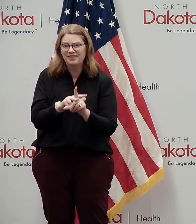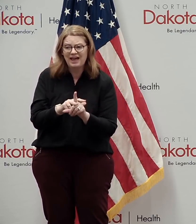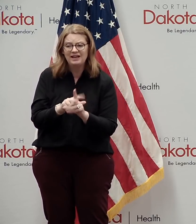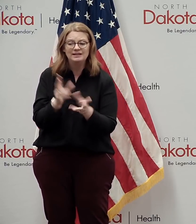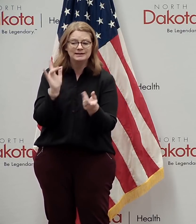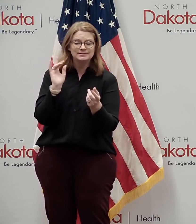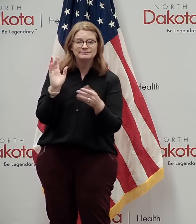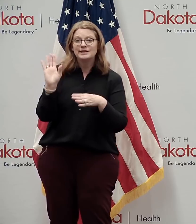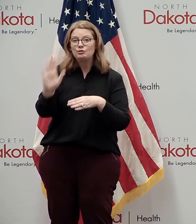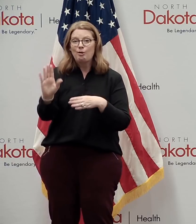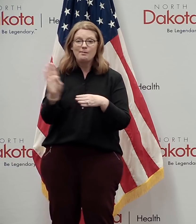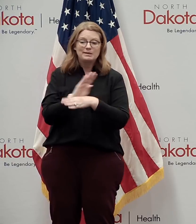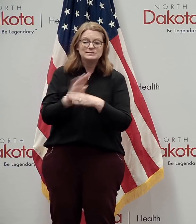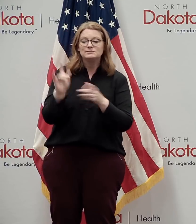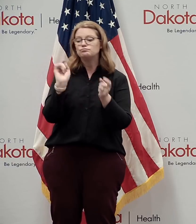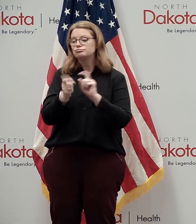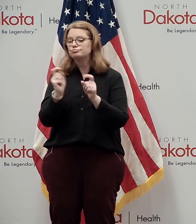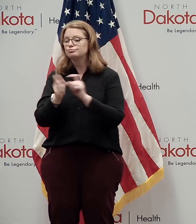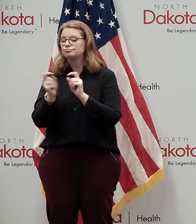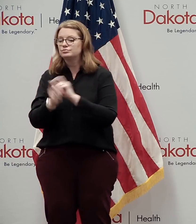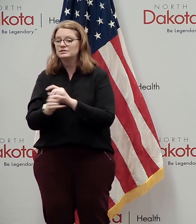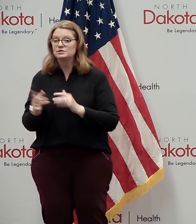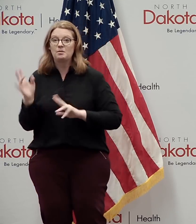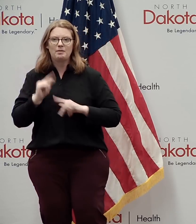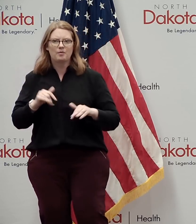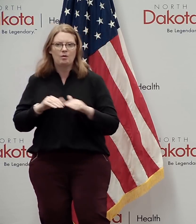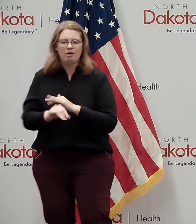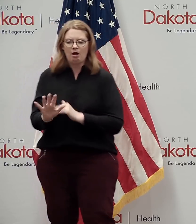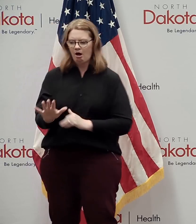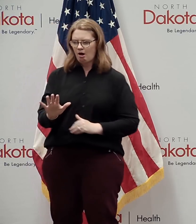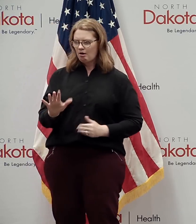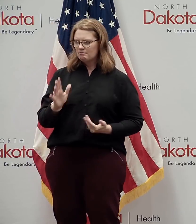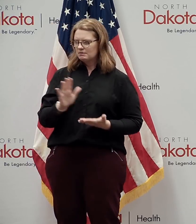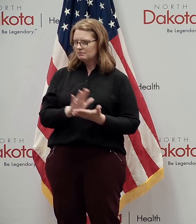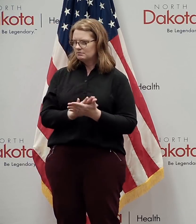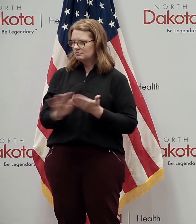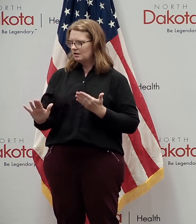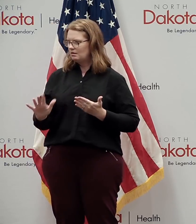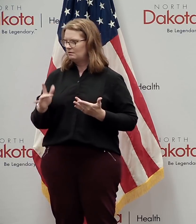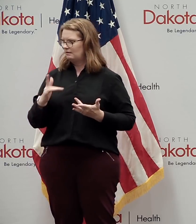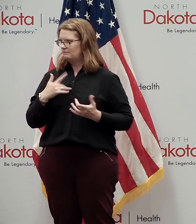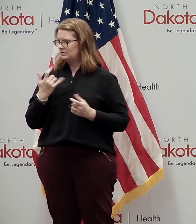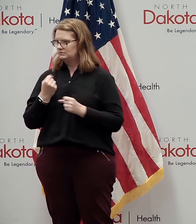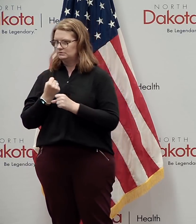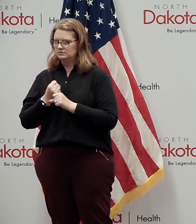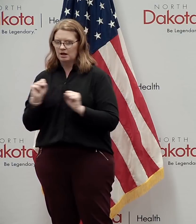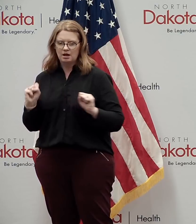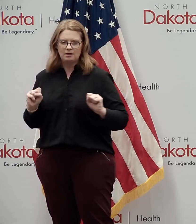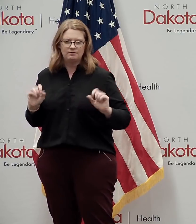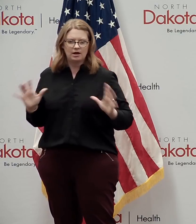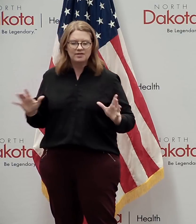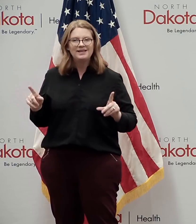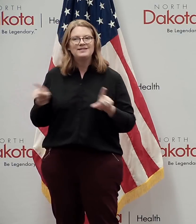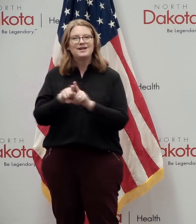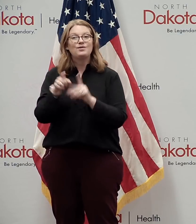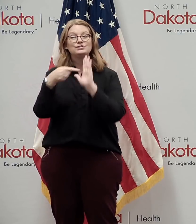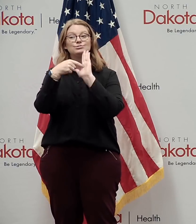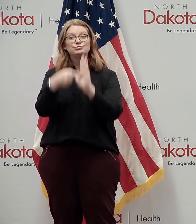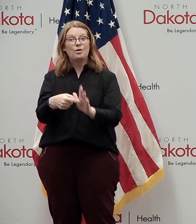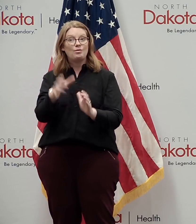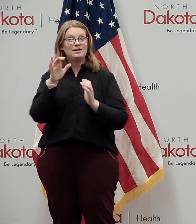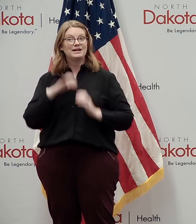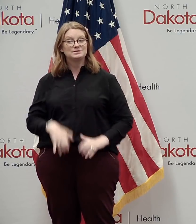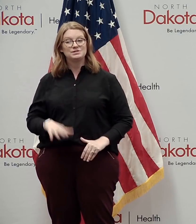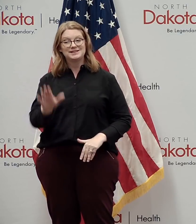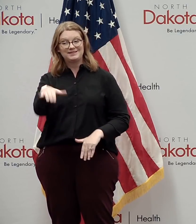make customers feel more comfortable, and then earn those customers back, and then communicate with your customers about what you're doing to make sure that they